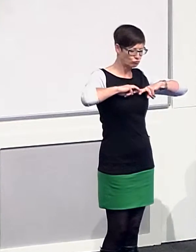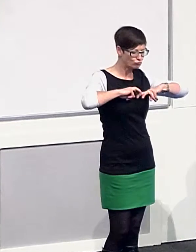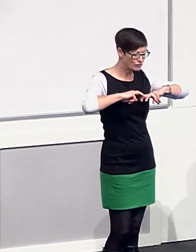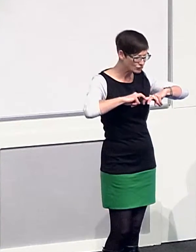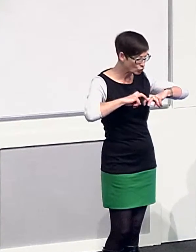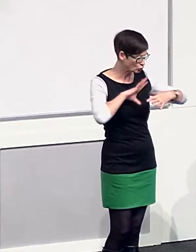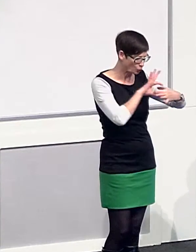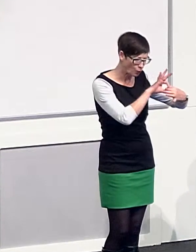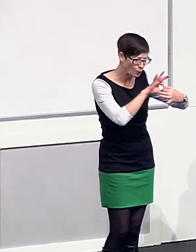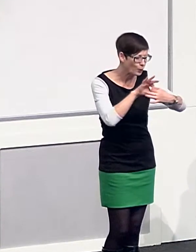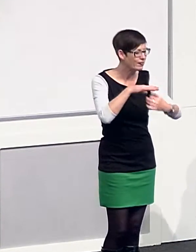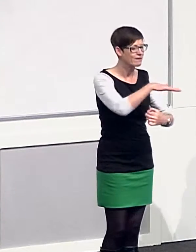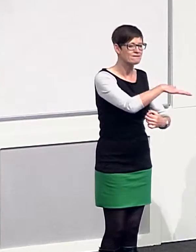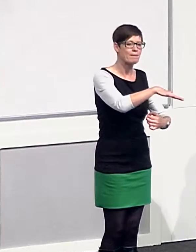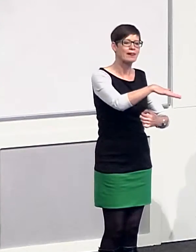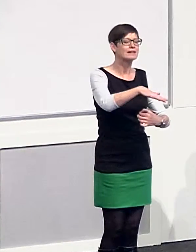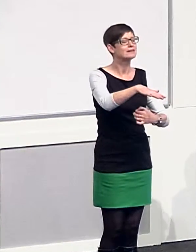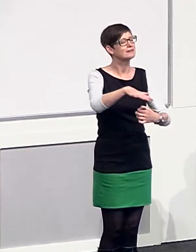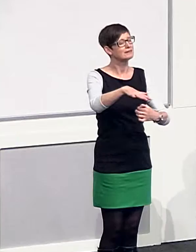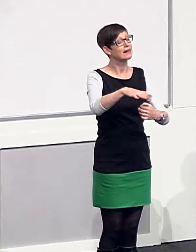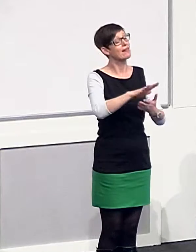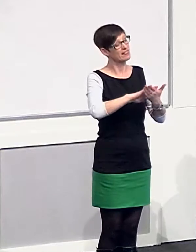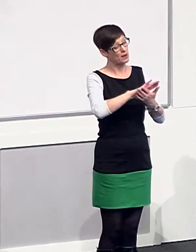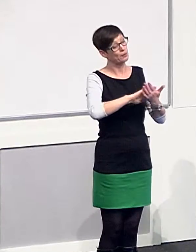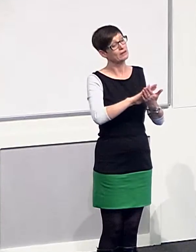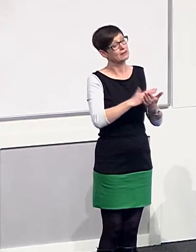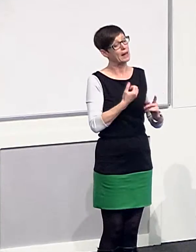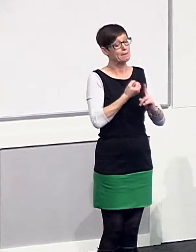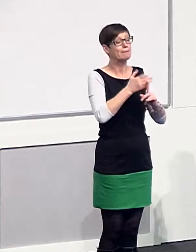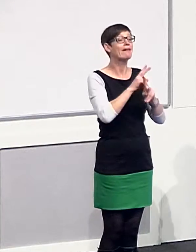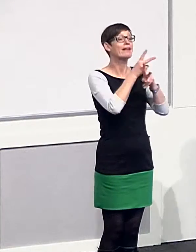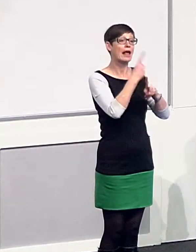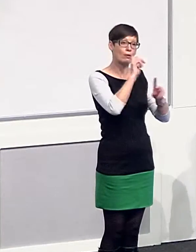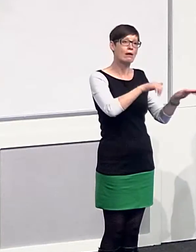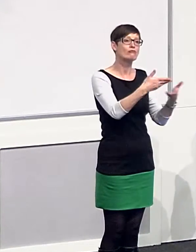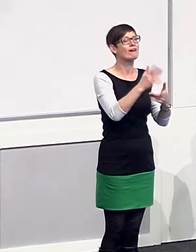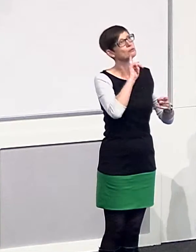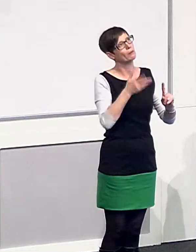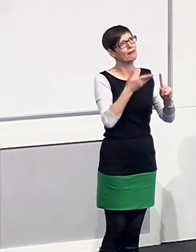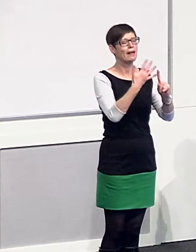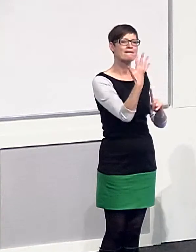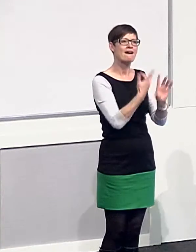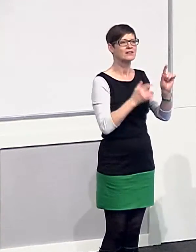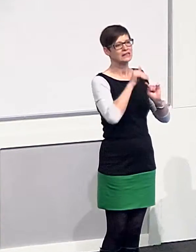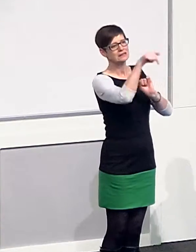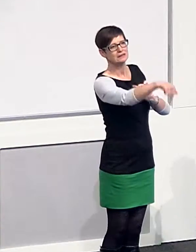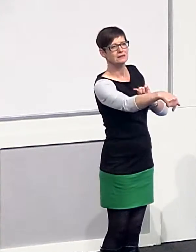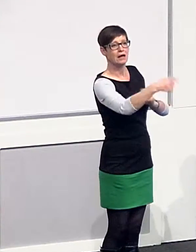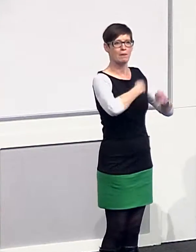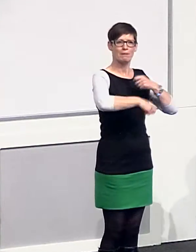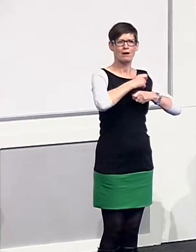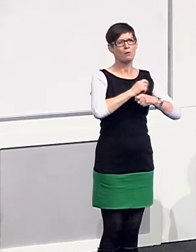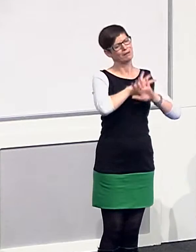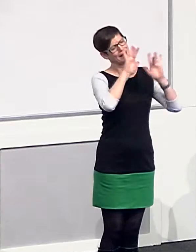these families and potentially the care that we can provide them. So our aim in 5 years is to become one of the internationally leading